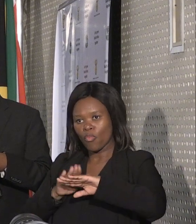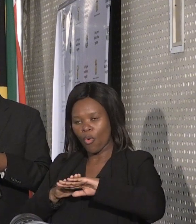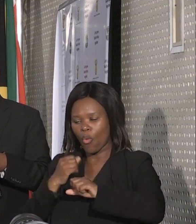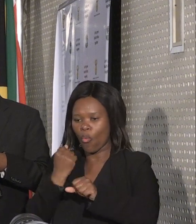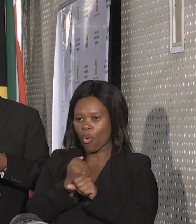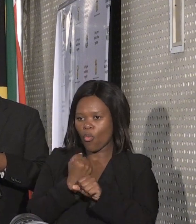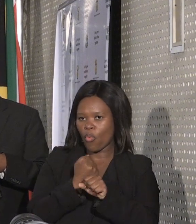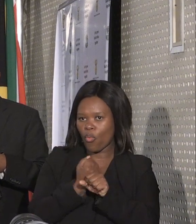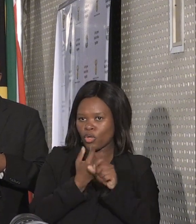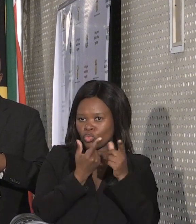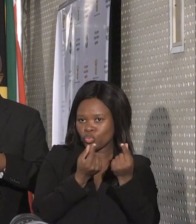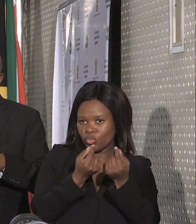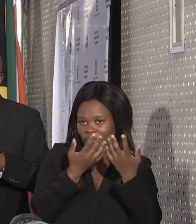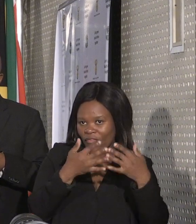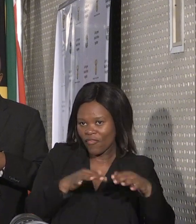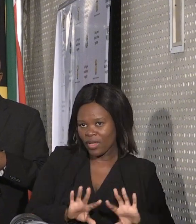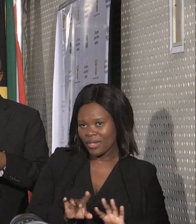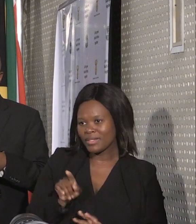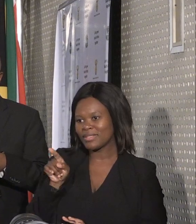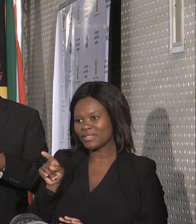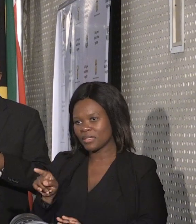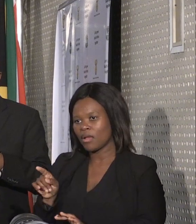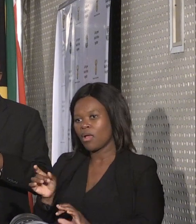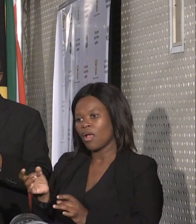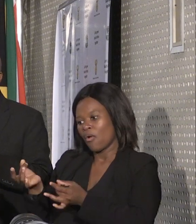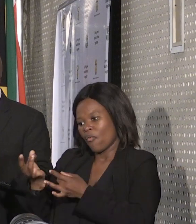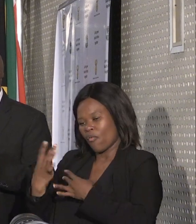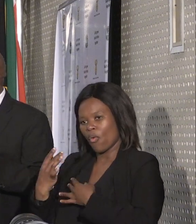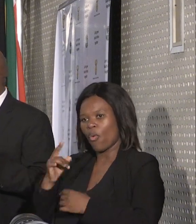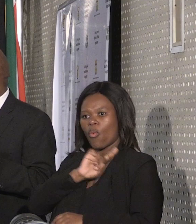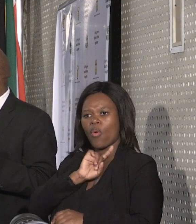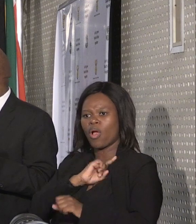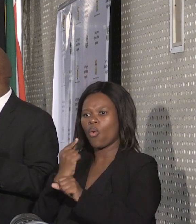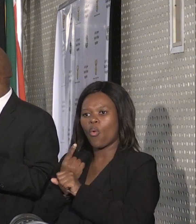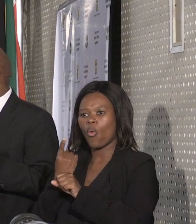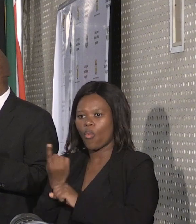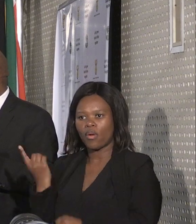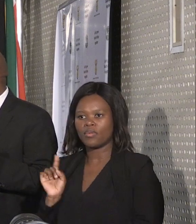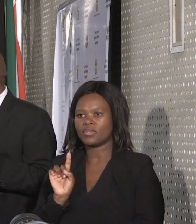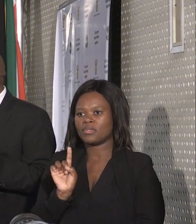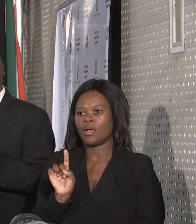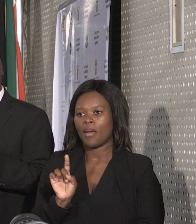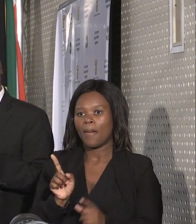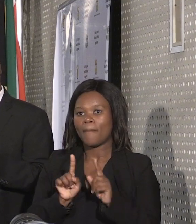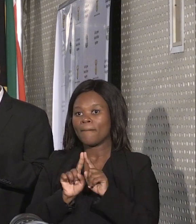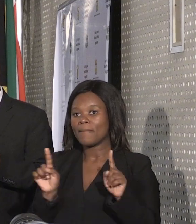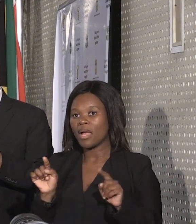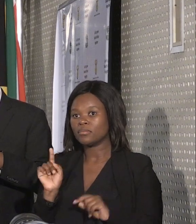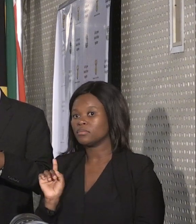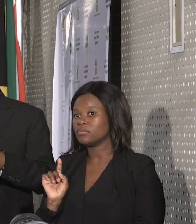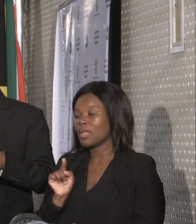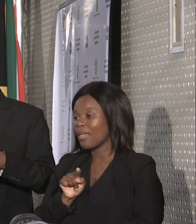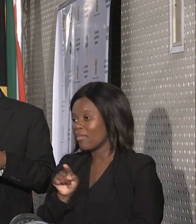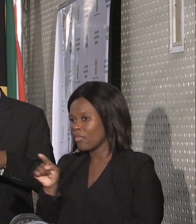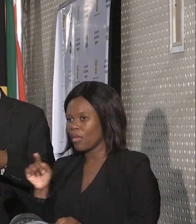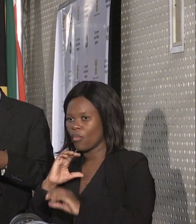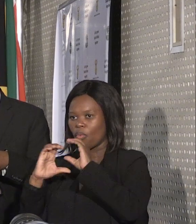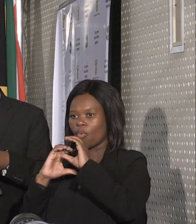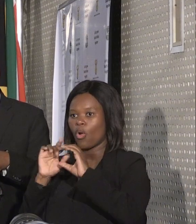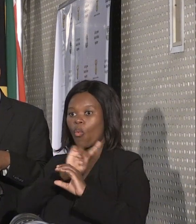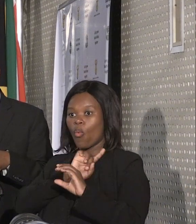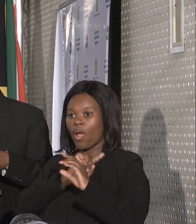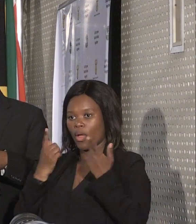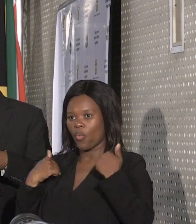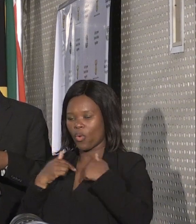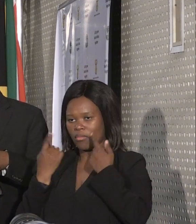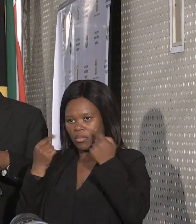done, more report, so that we don't always come. Most of the time, it's them who communicate. We come here because